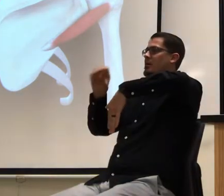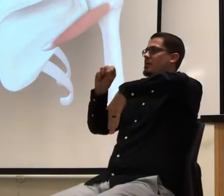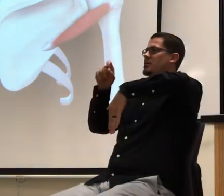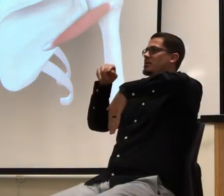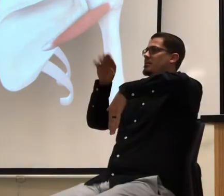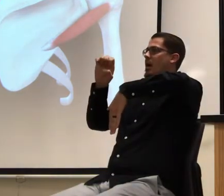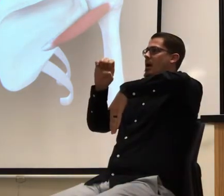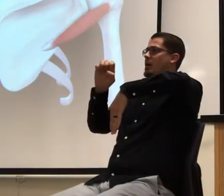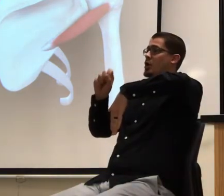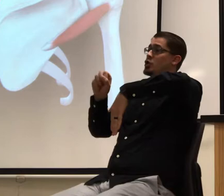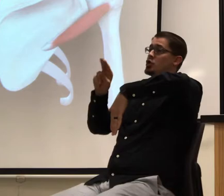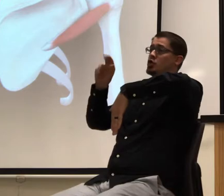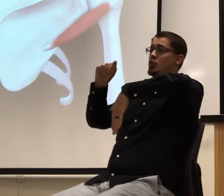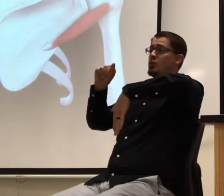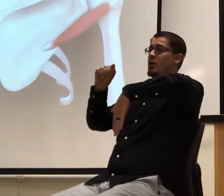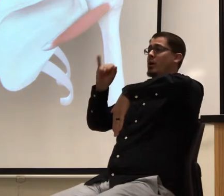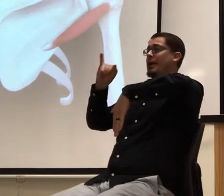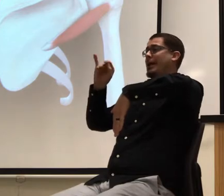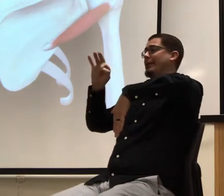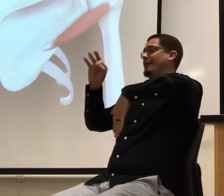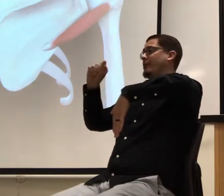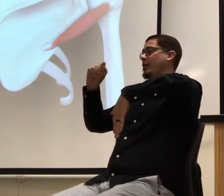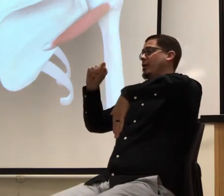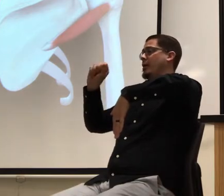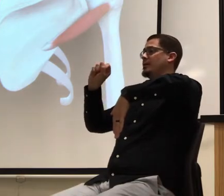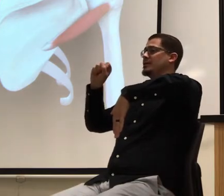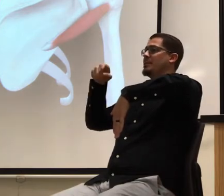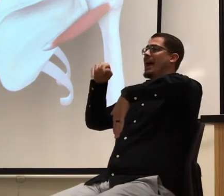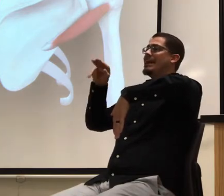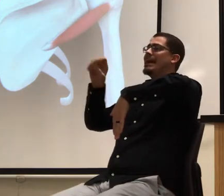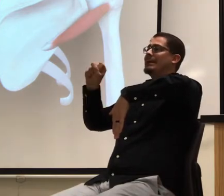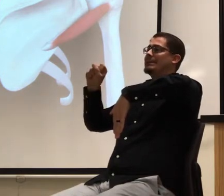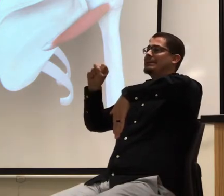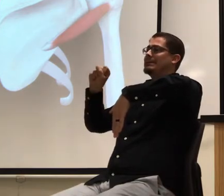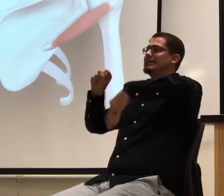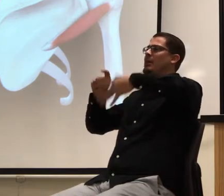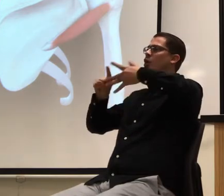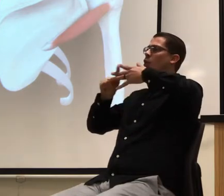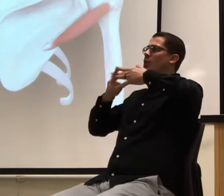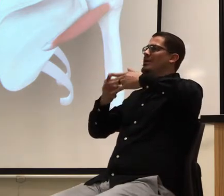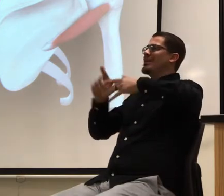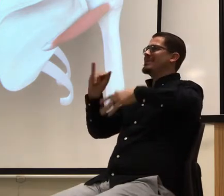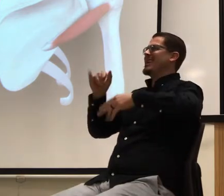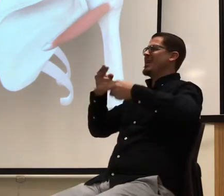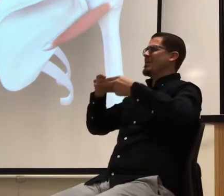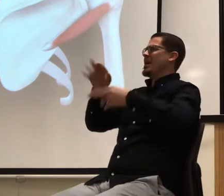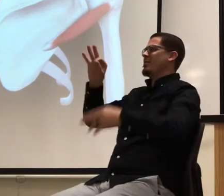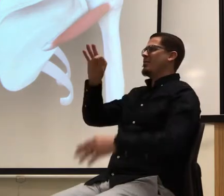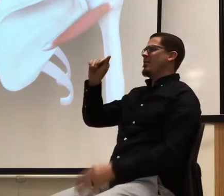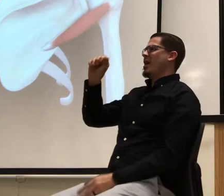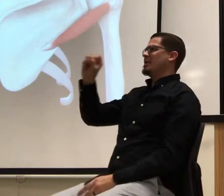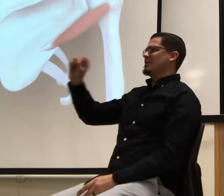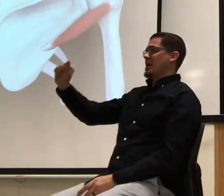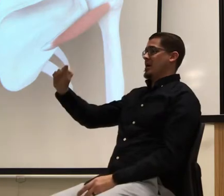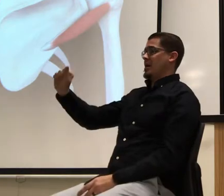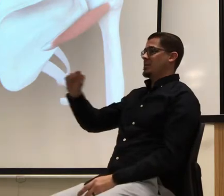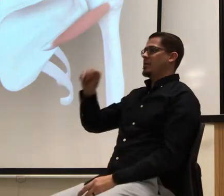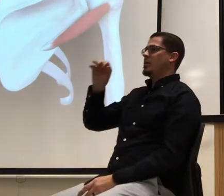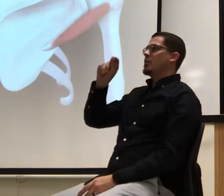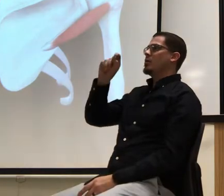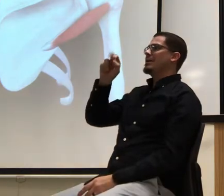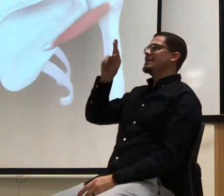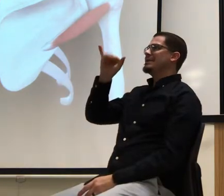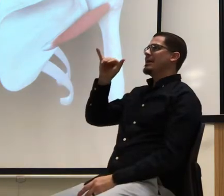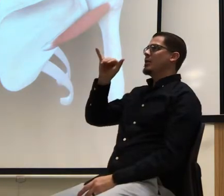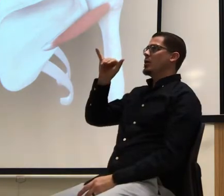supra-infraspinatus, and they originate in those same named fossa, right? So the teres minor is named for its